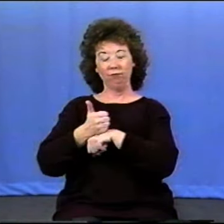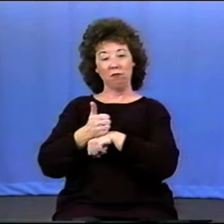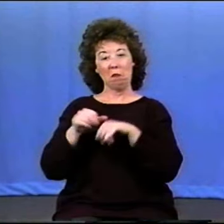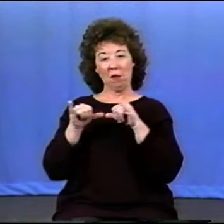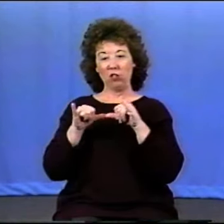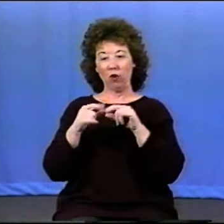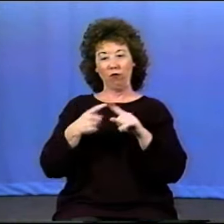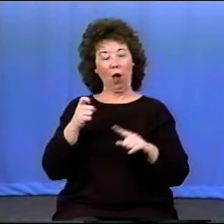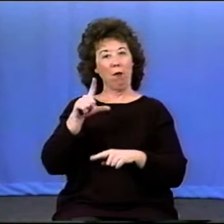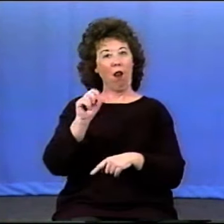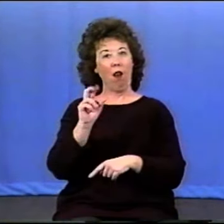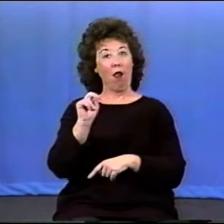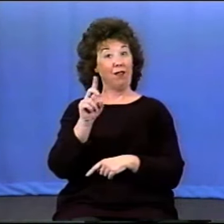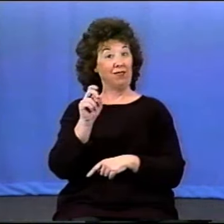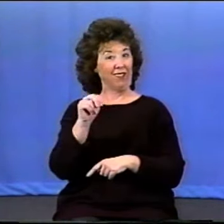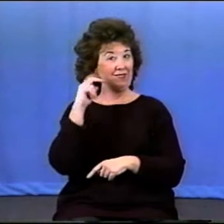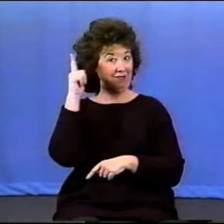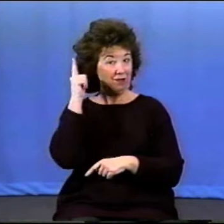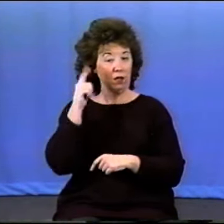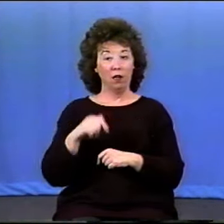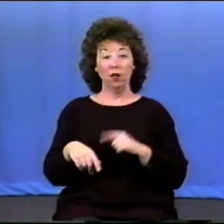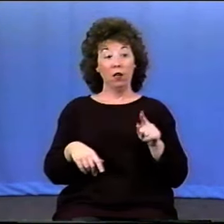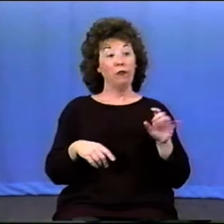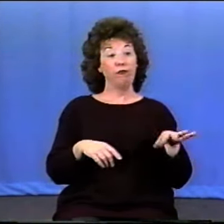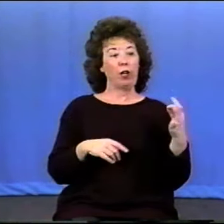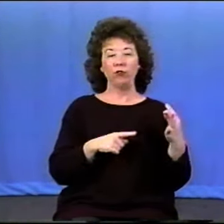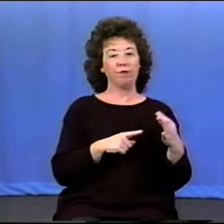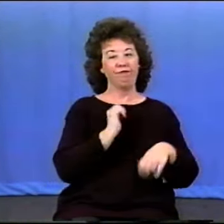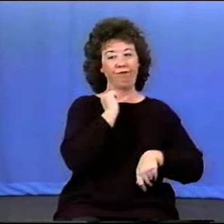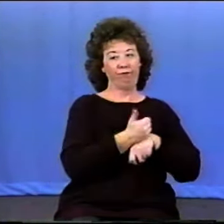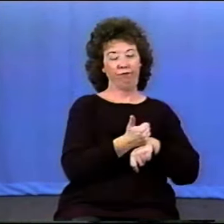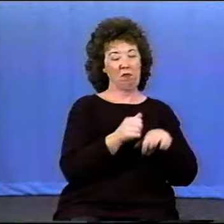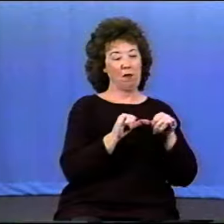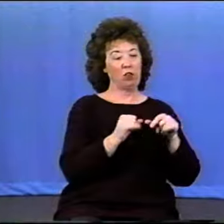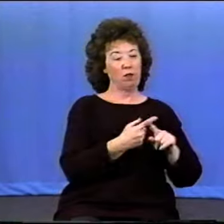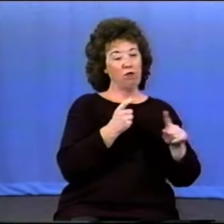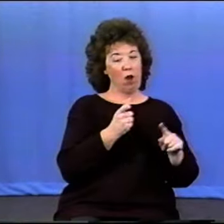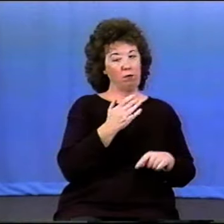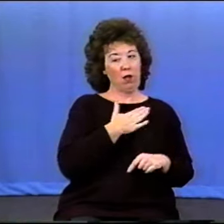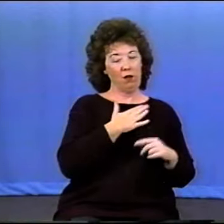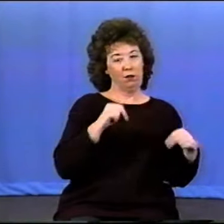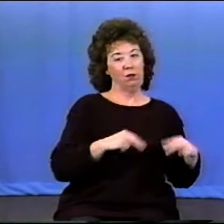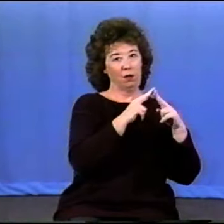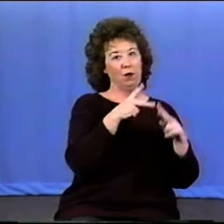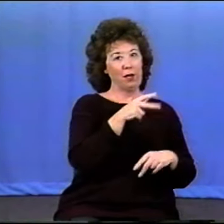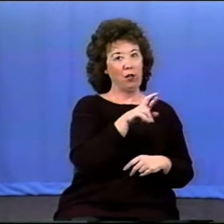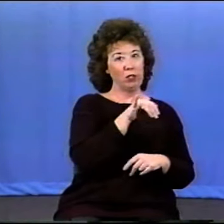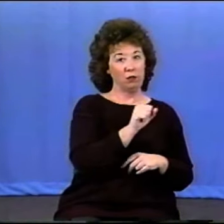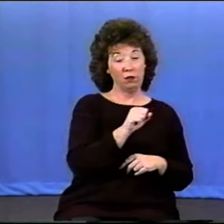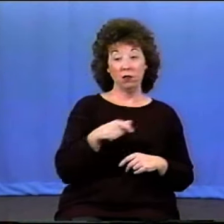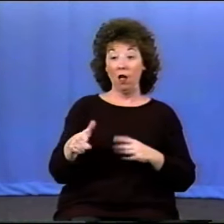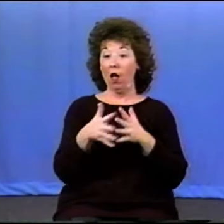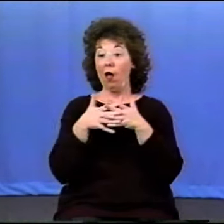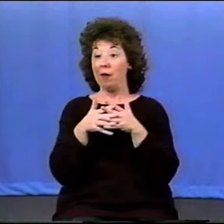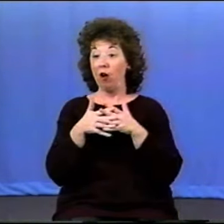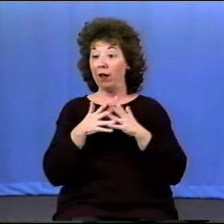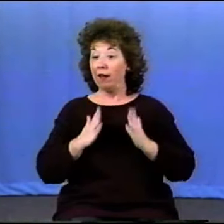London. French sailors were measuring east and west from Paris. American sailors measured